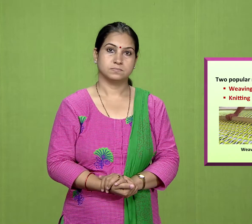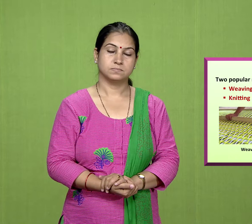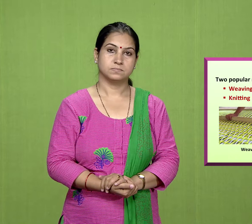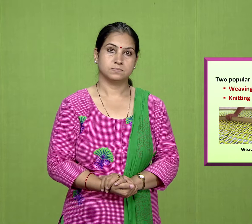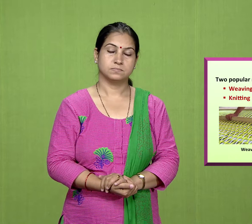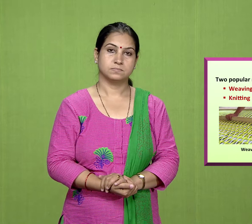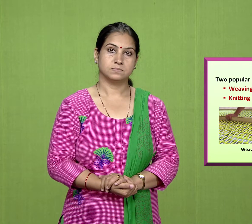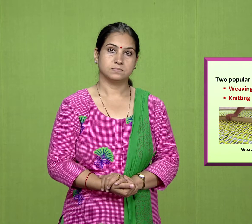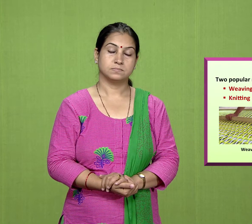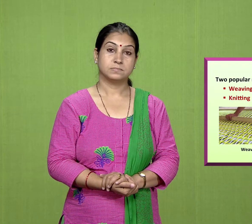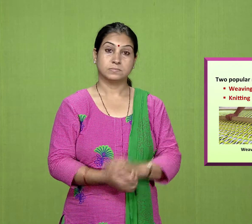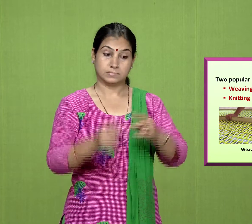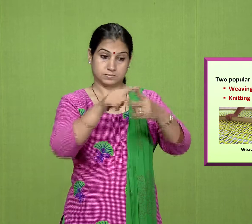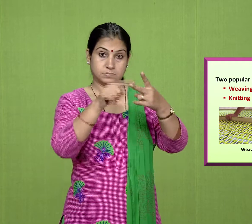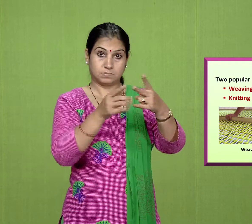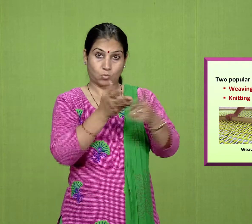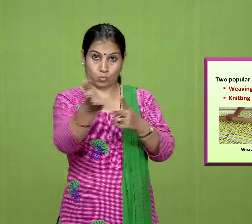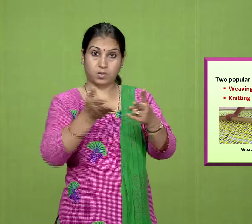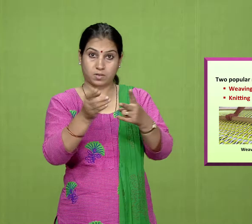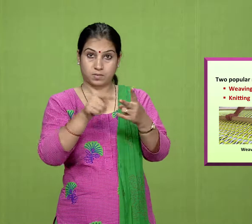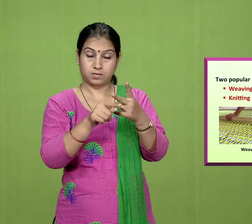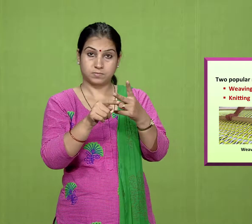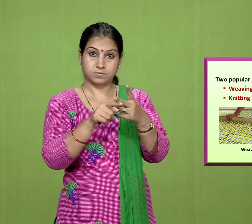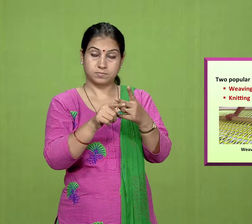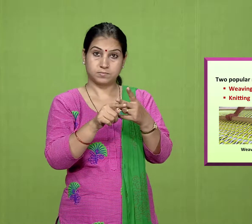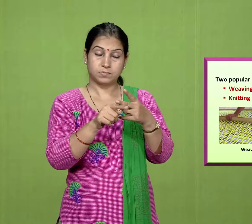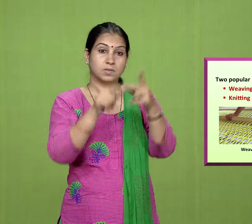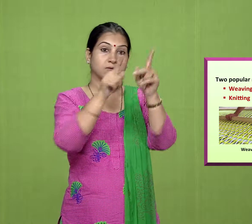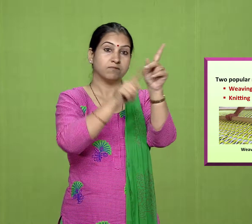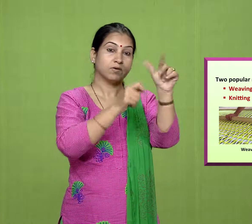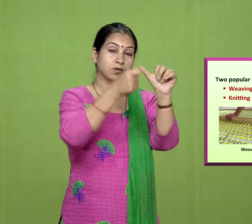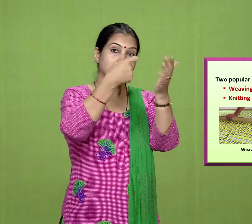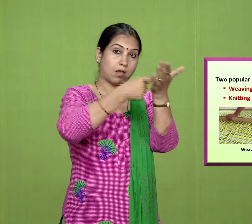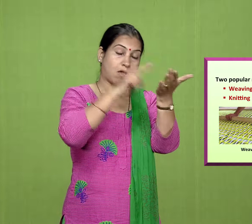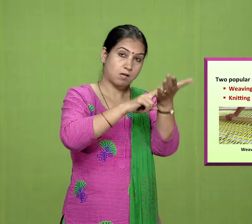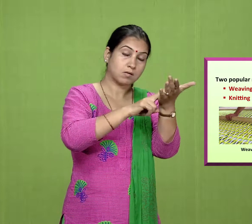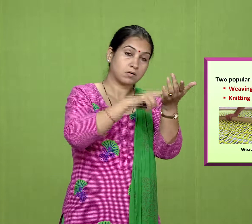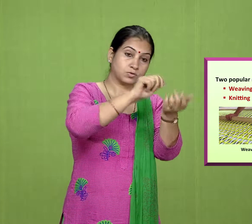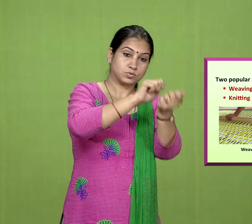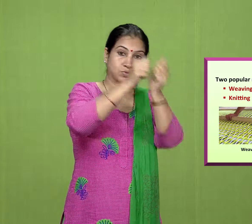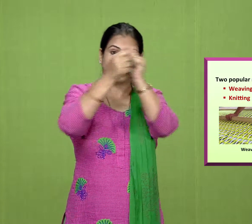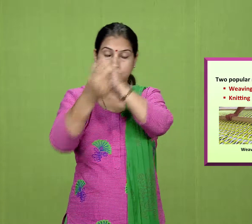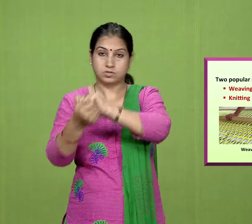Through these two methods, a yarn is converted into